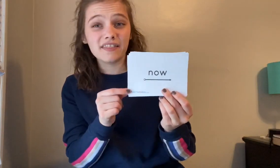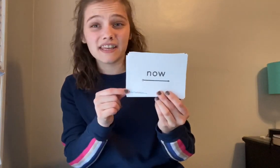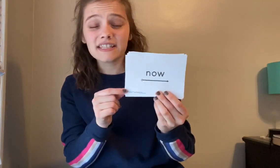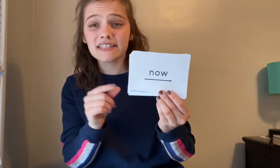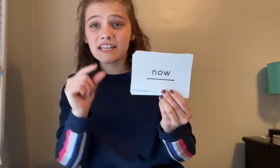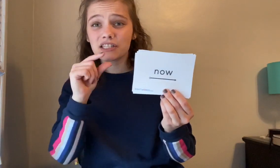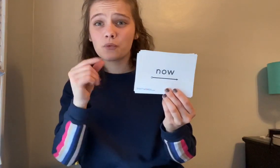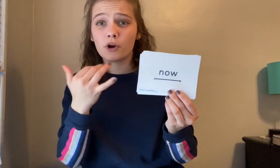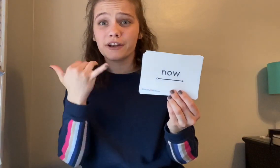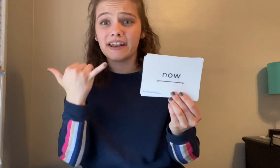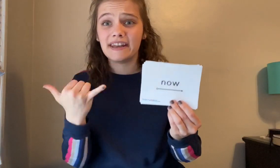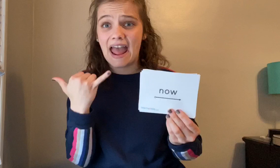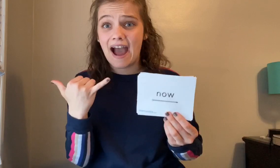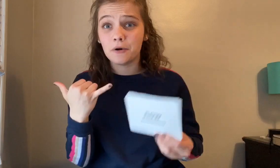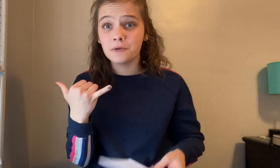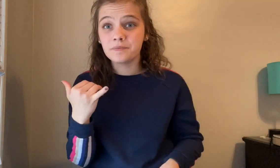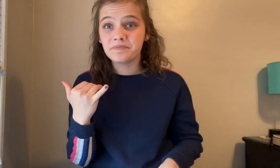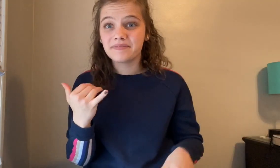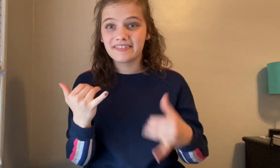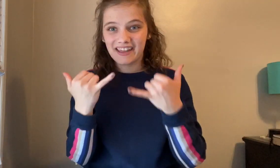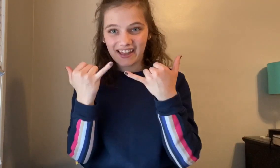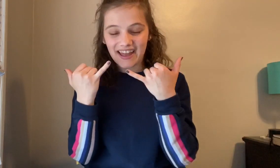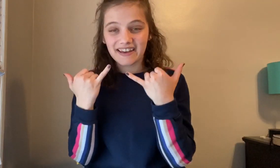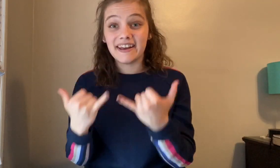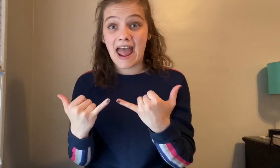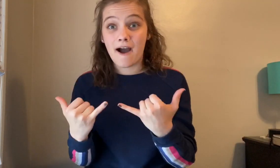This is the word now. Now.